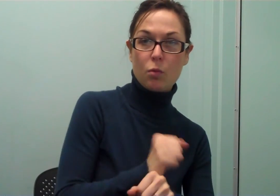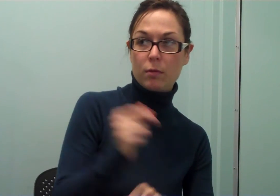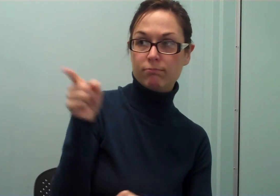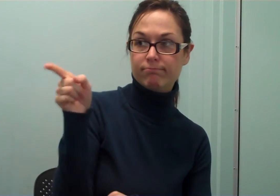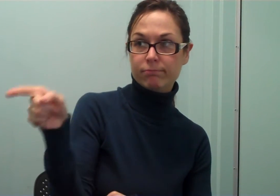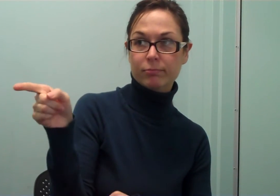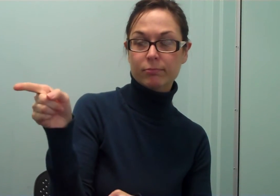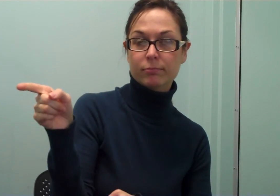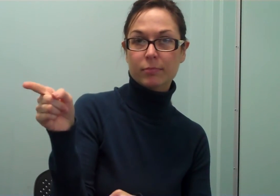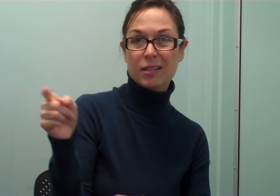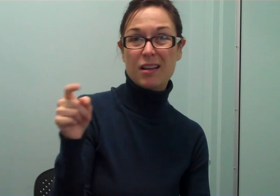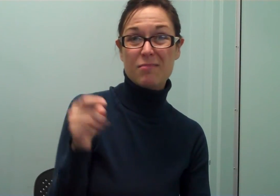the house.